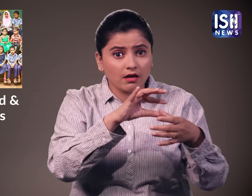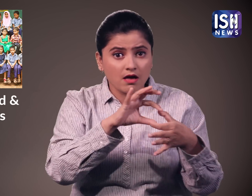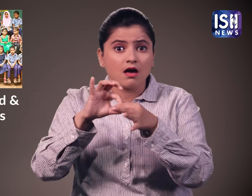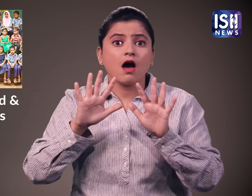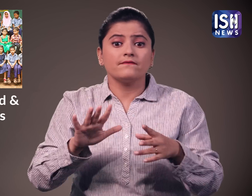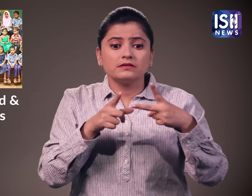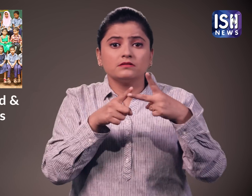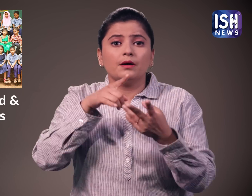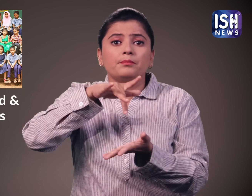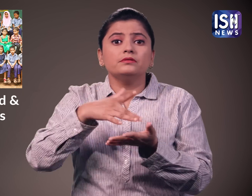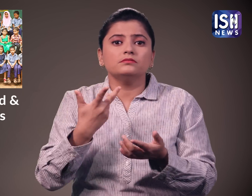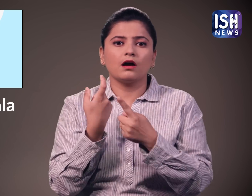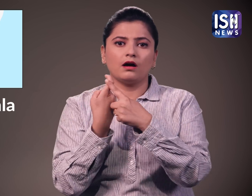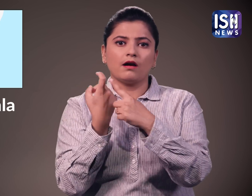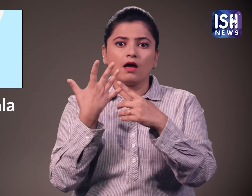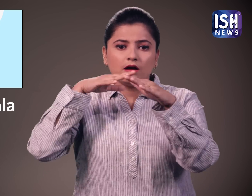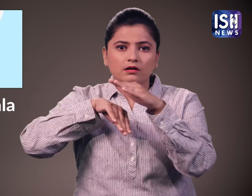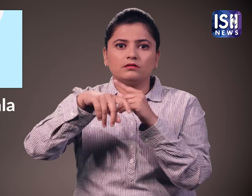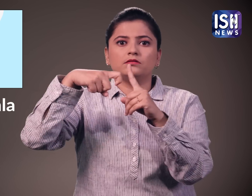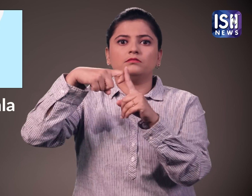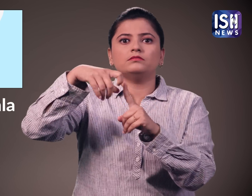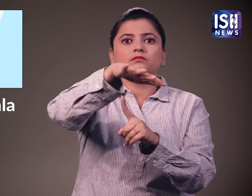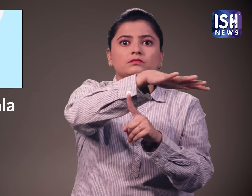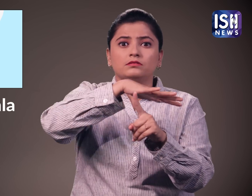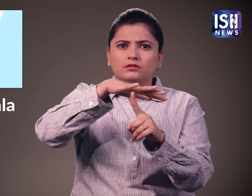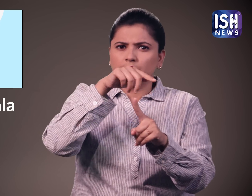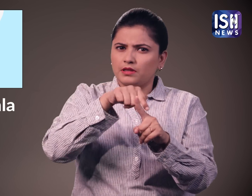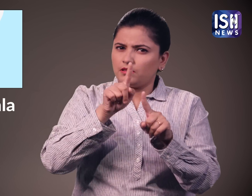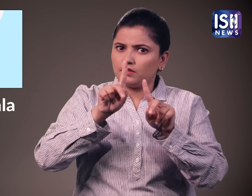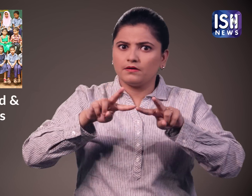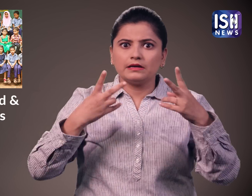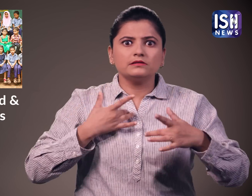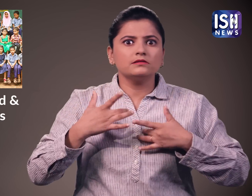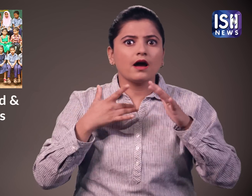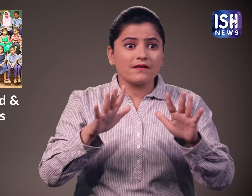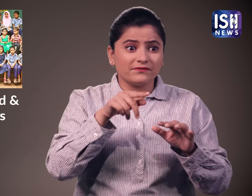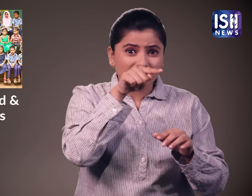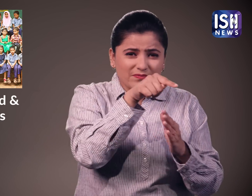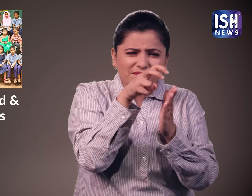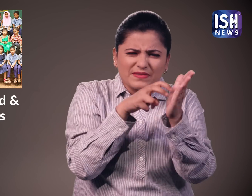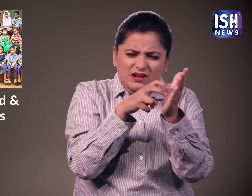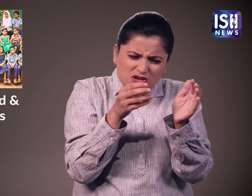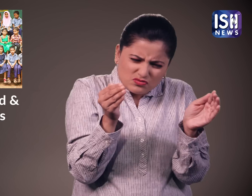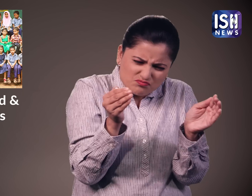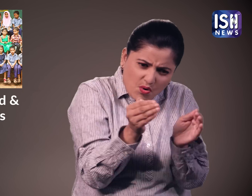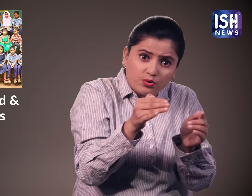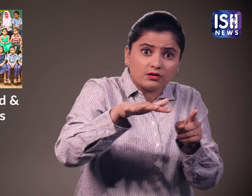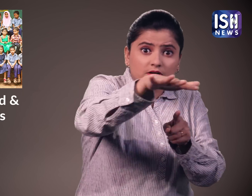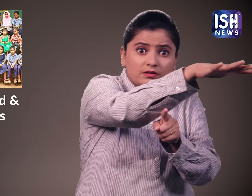The second place is in Kodini, Kerala. This is a very exciting place. Kodini is home to 2000 families.